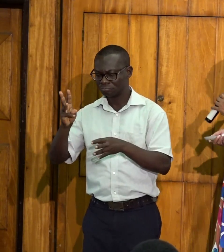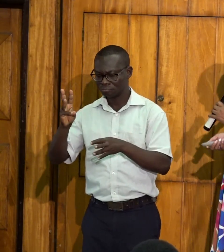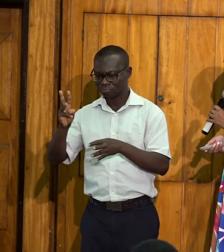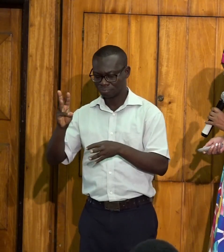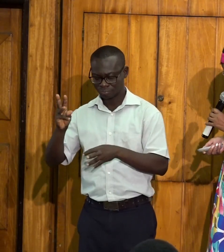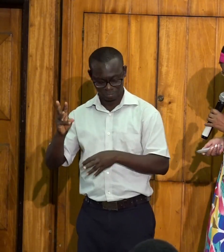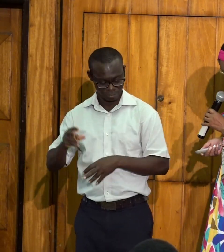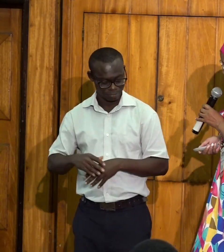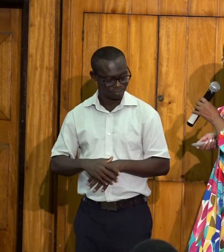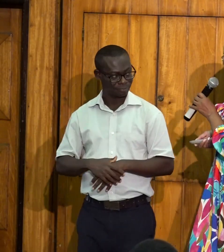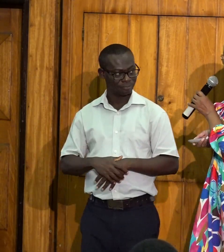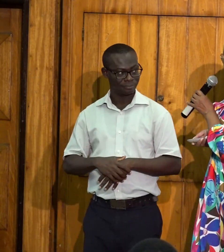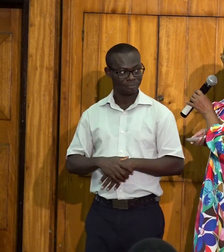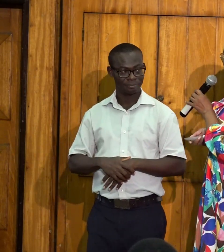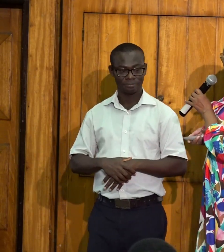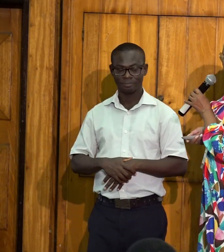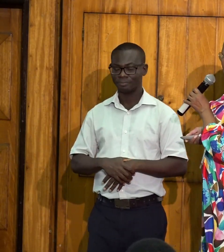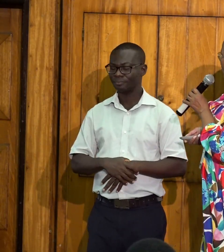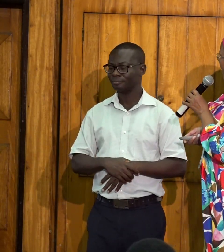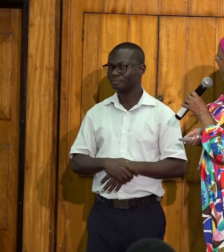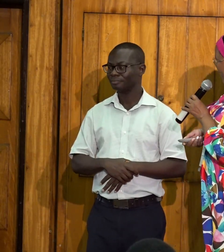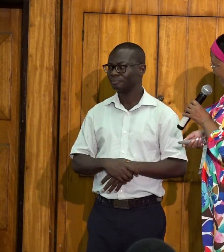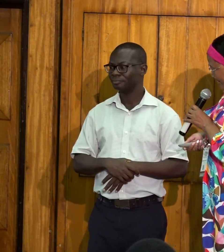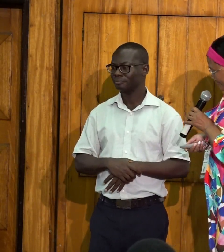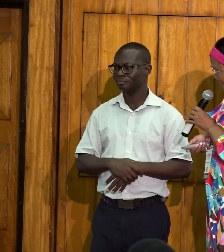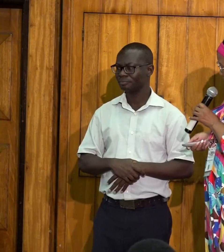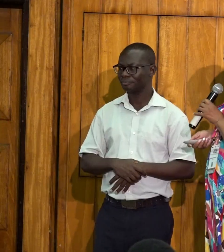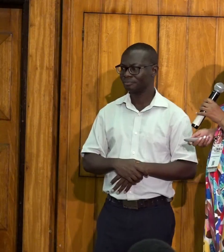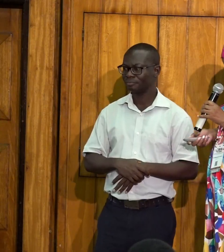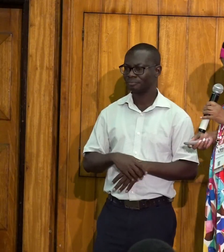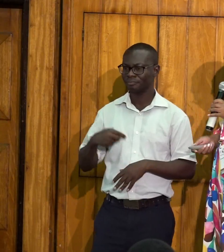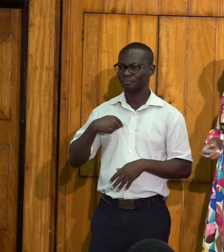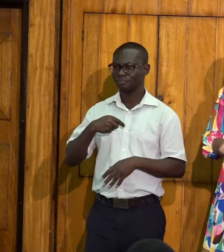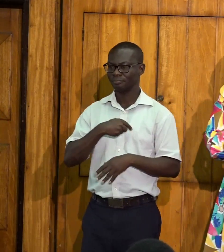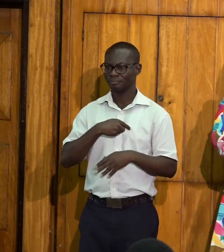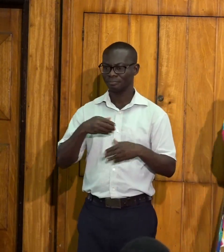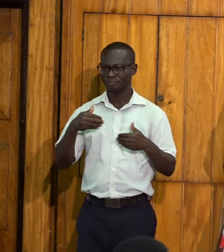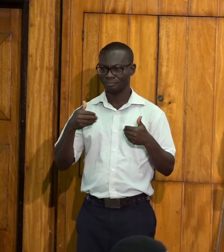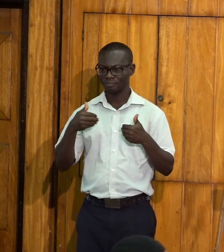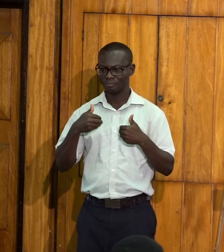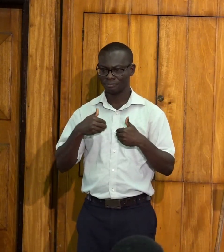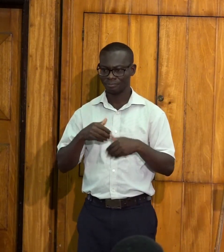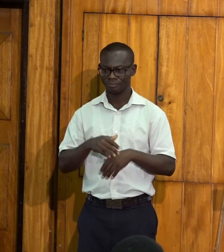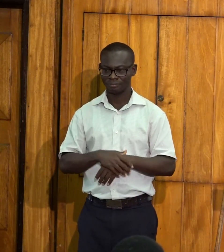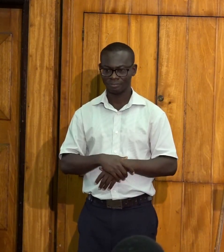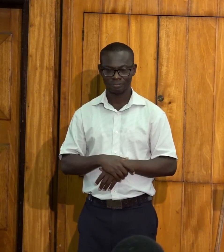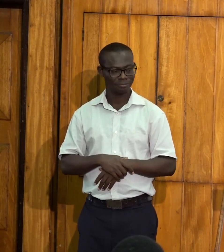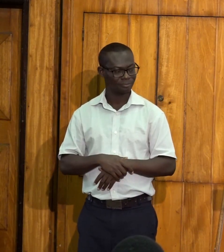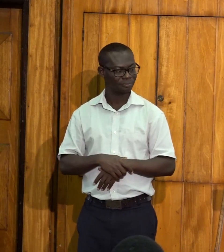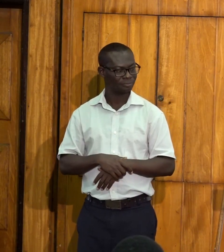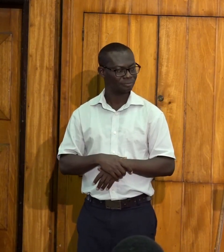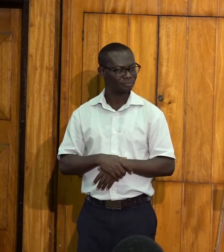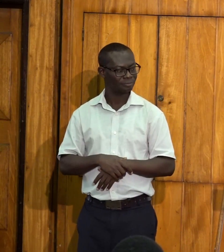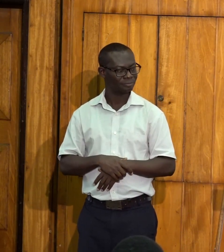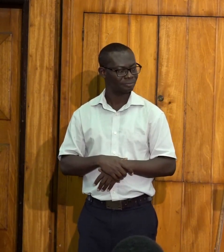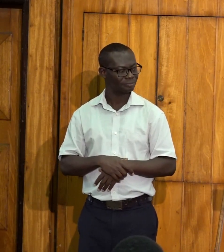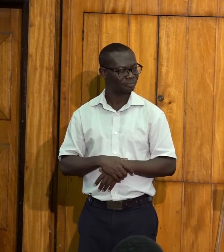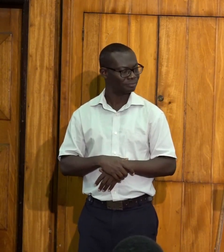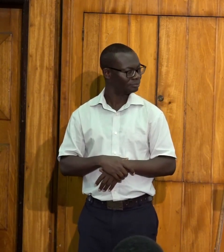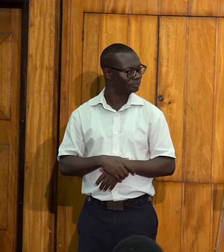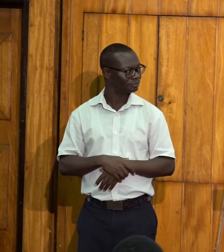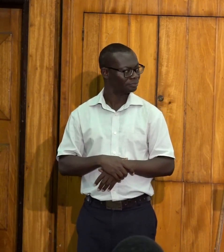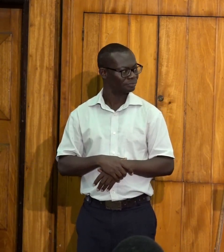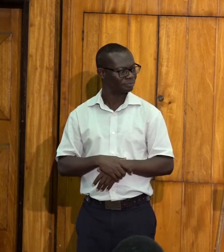I can't see very well. We have, maybe let me take it from my phone because,